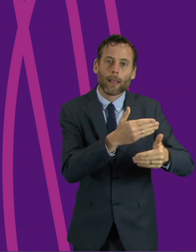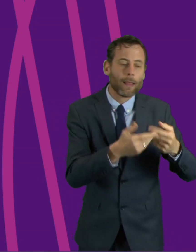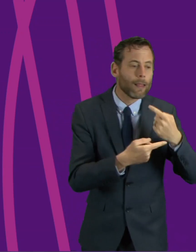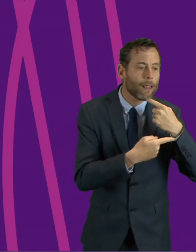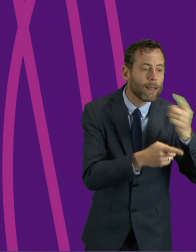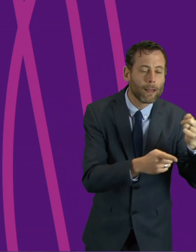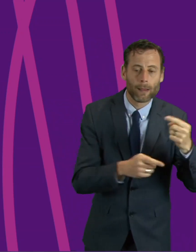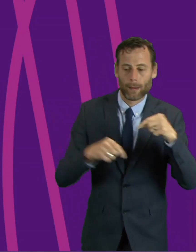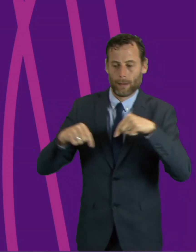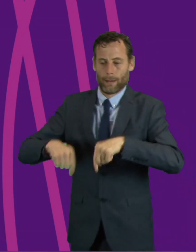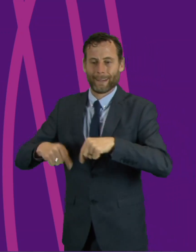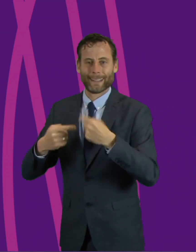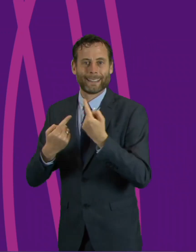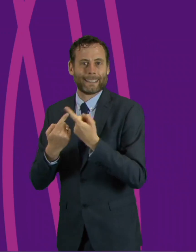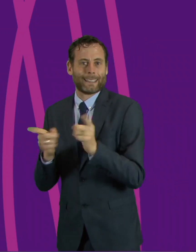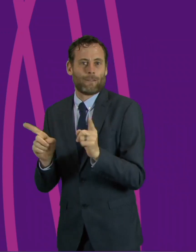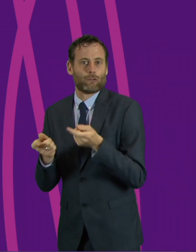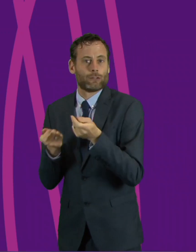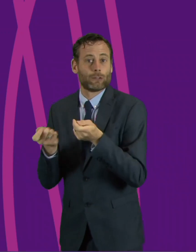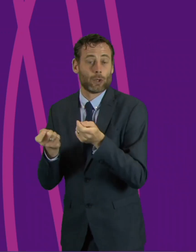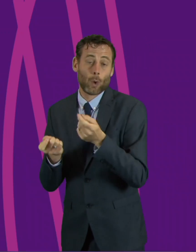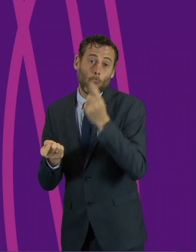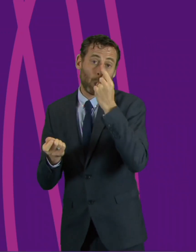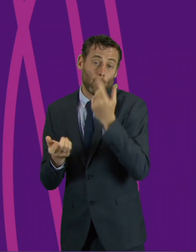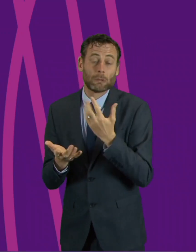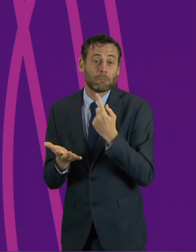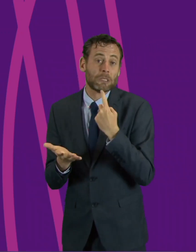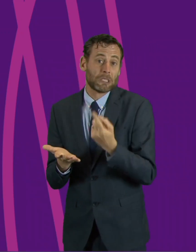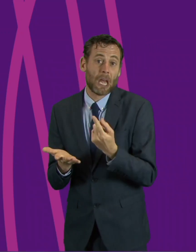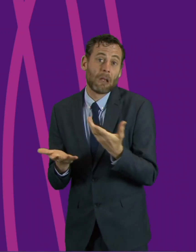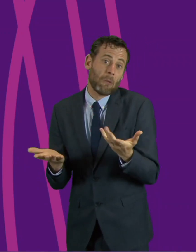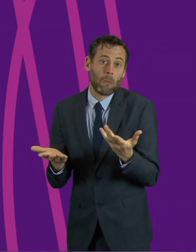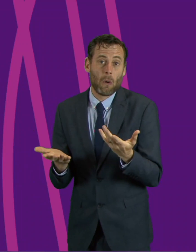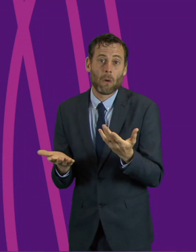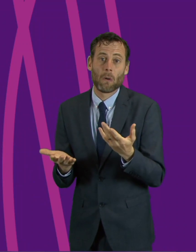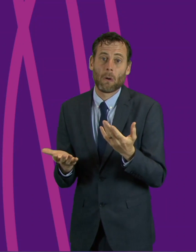infection, or we accept, within Scotland and within the UK, that